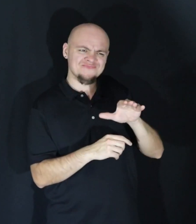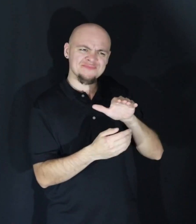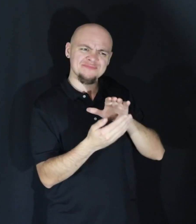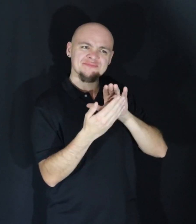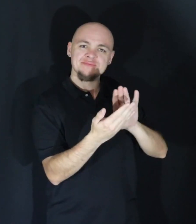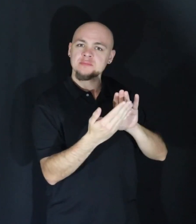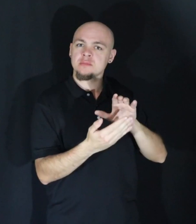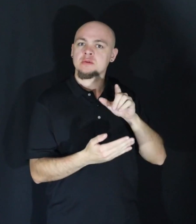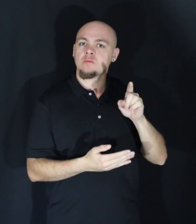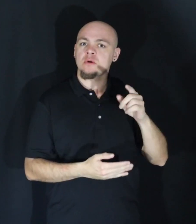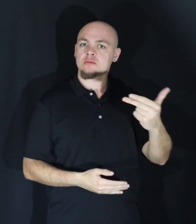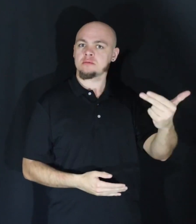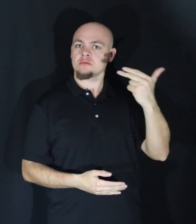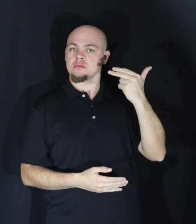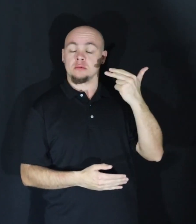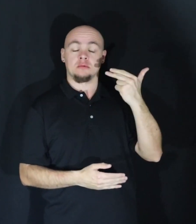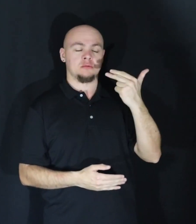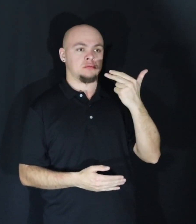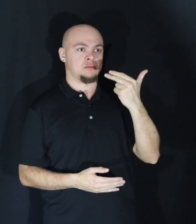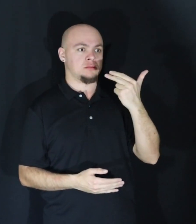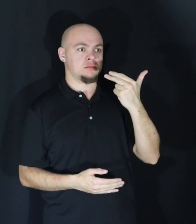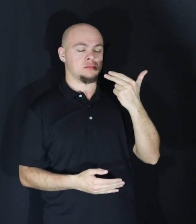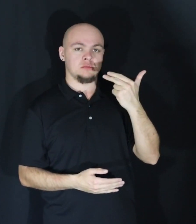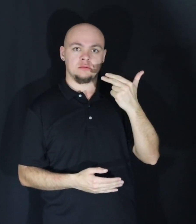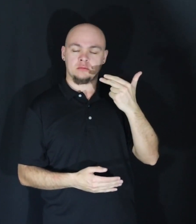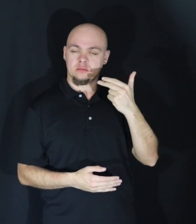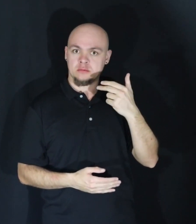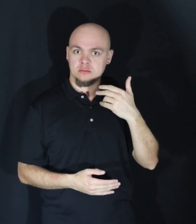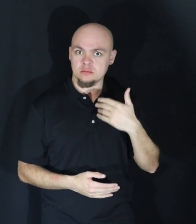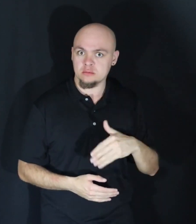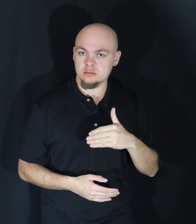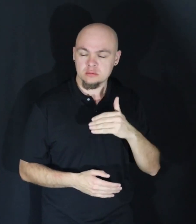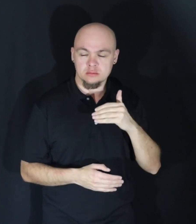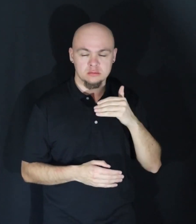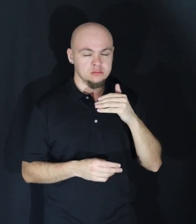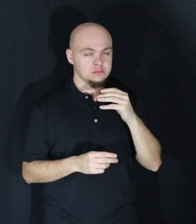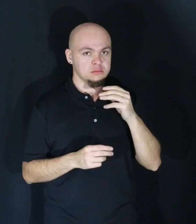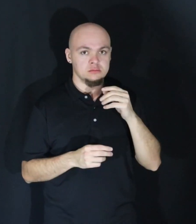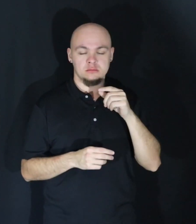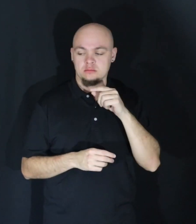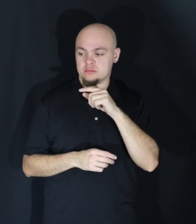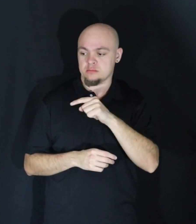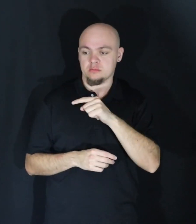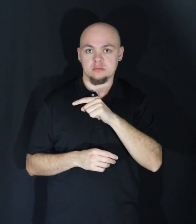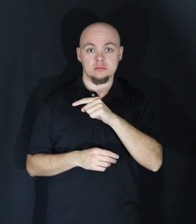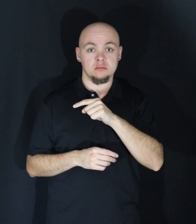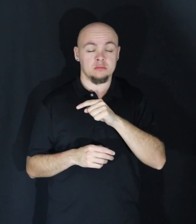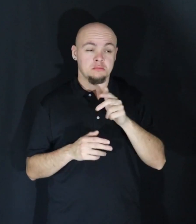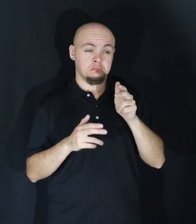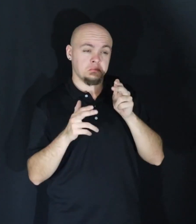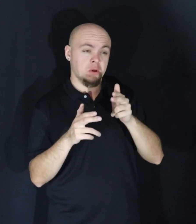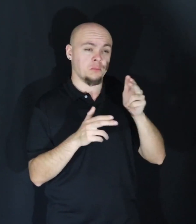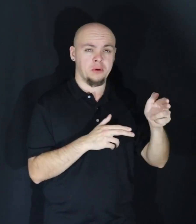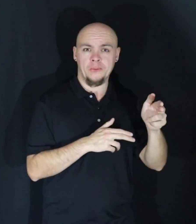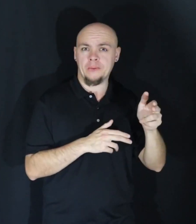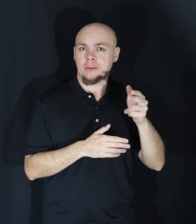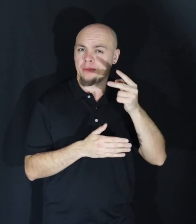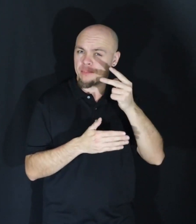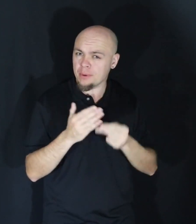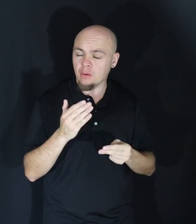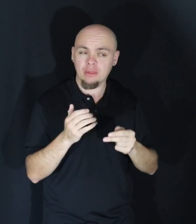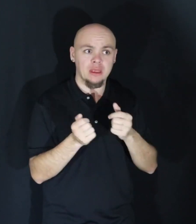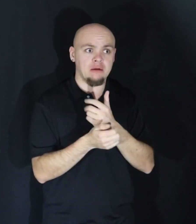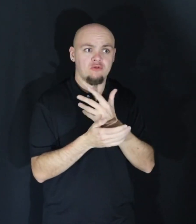of them pointed a gun at me. And in a blink of an eye, my friend had shot them both. Everything happened